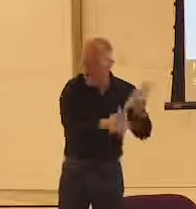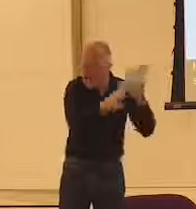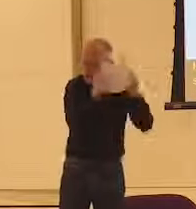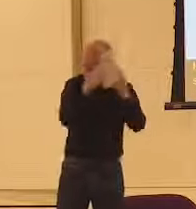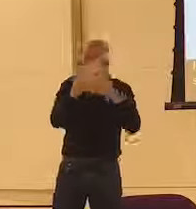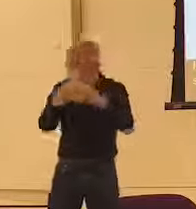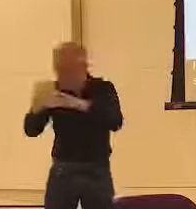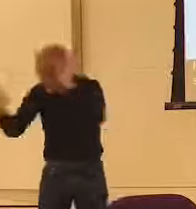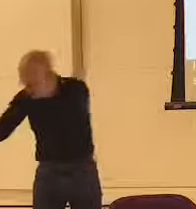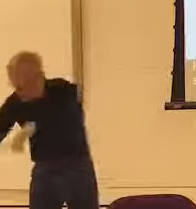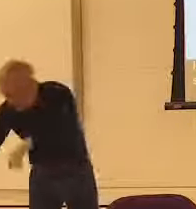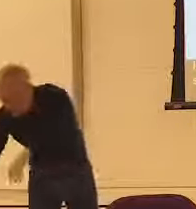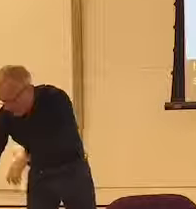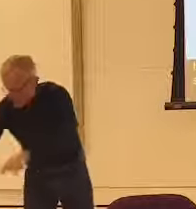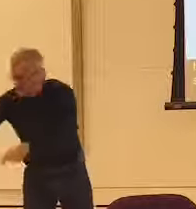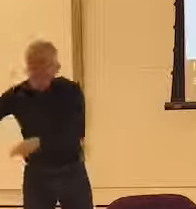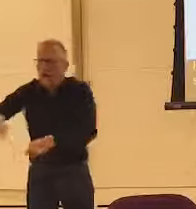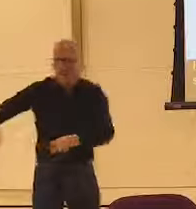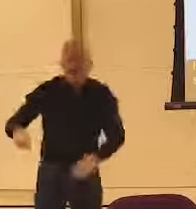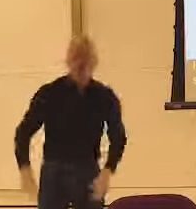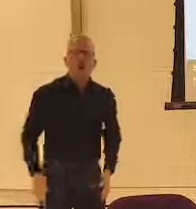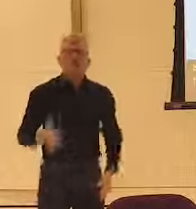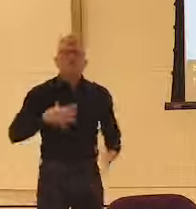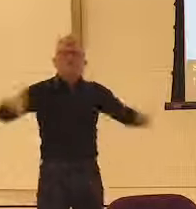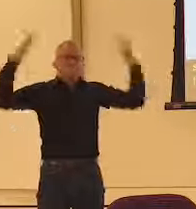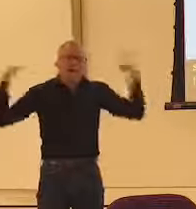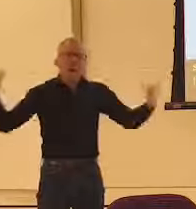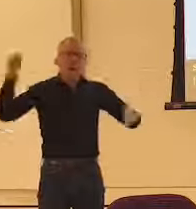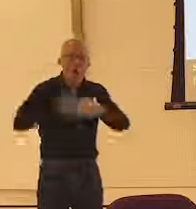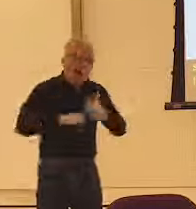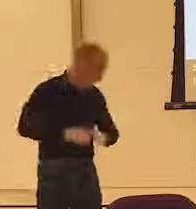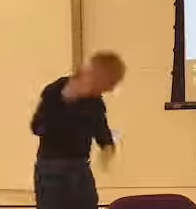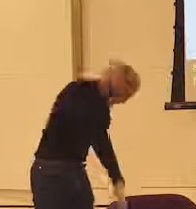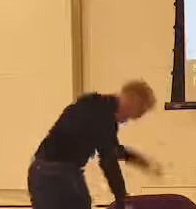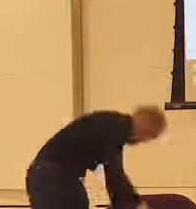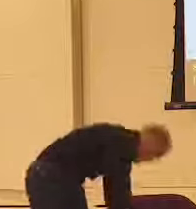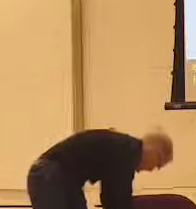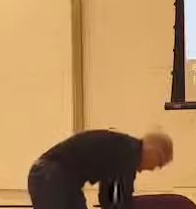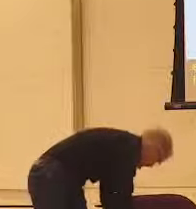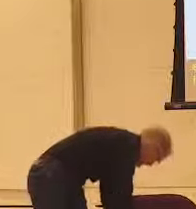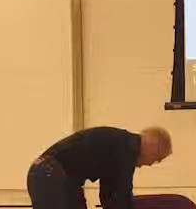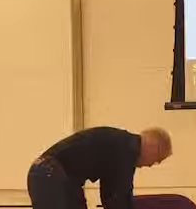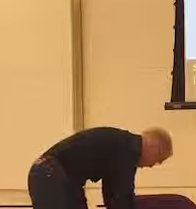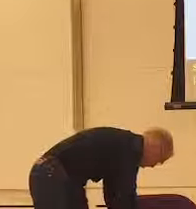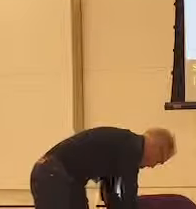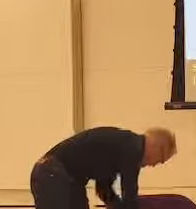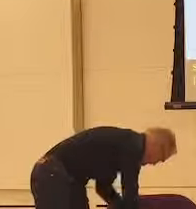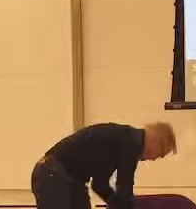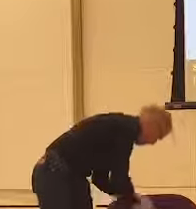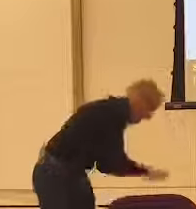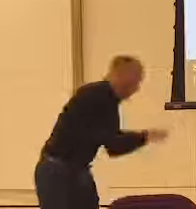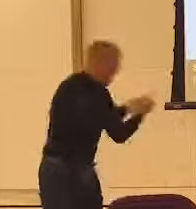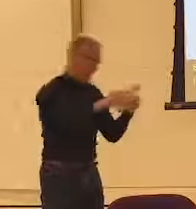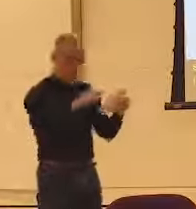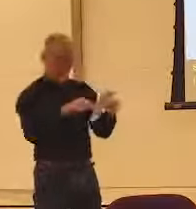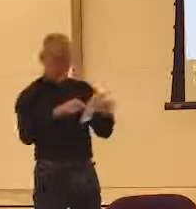It's all in English. Okay, I'll add it to the salesman. Okay, I want something big in my shopping bag.